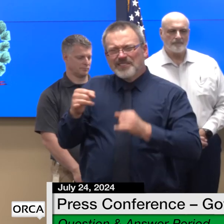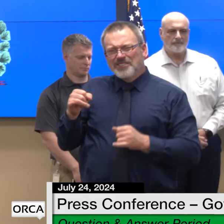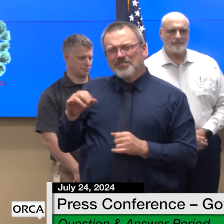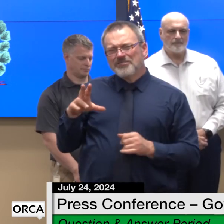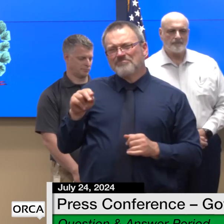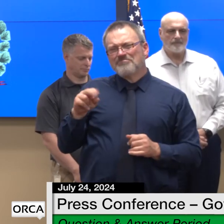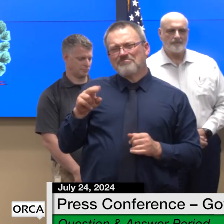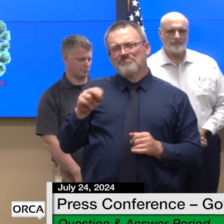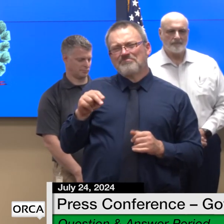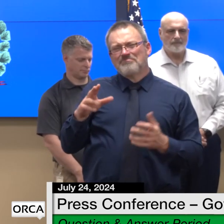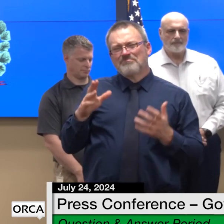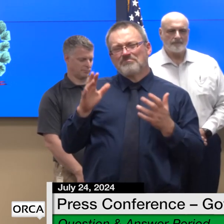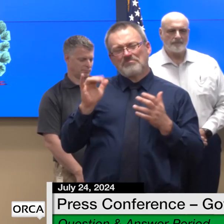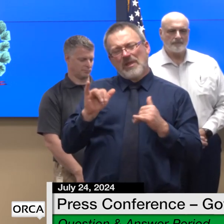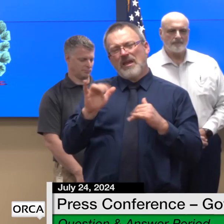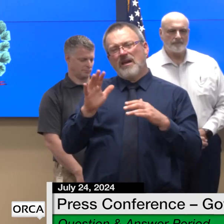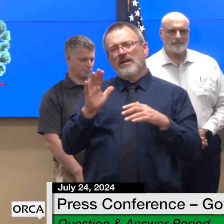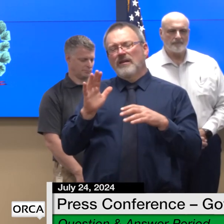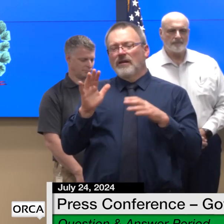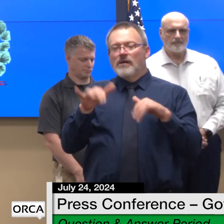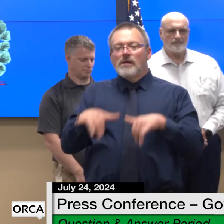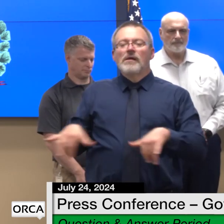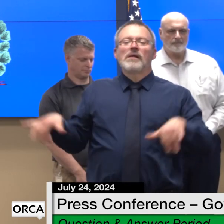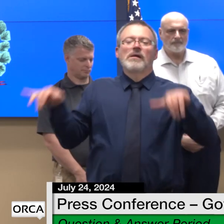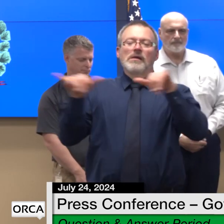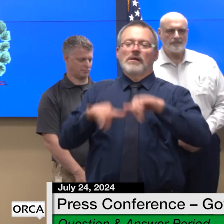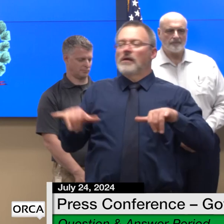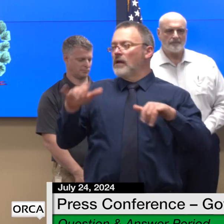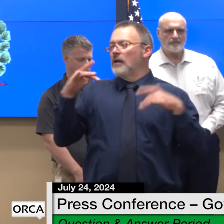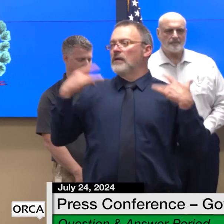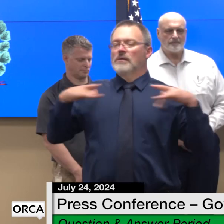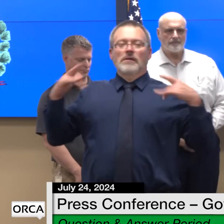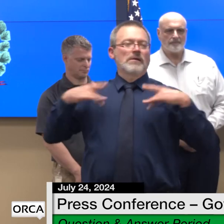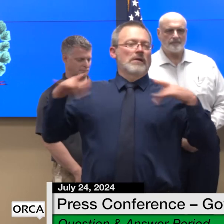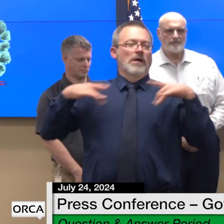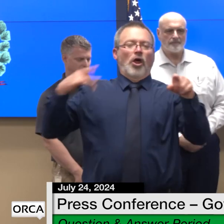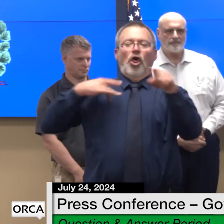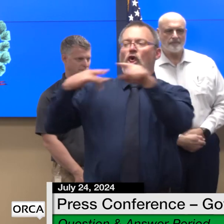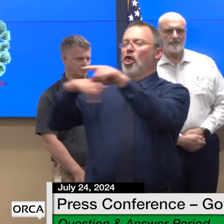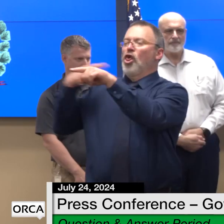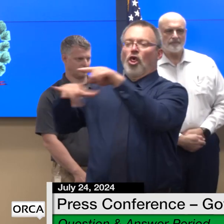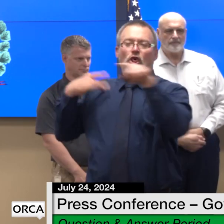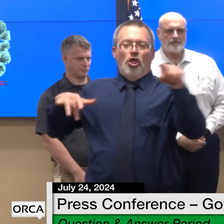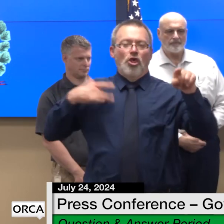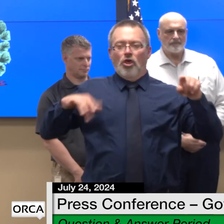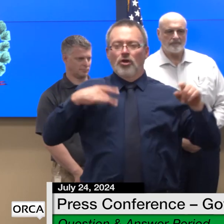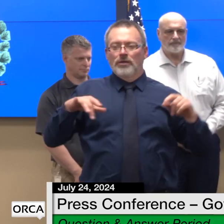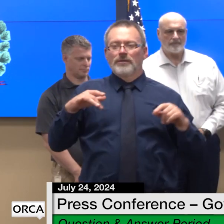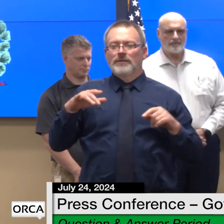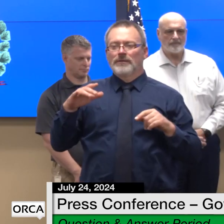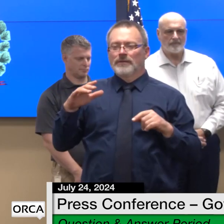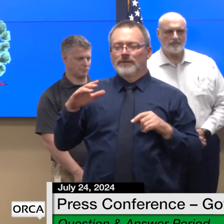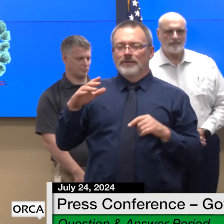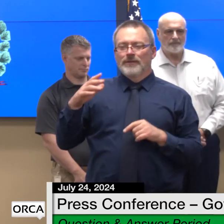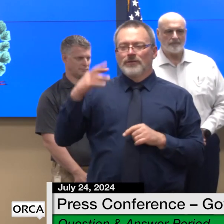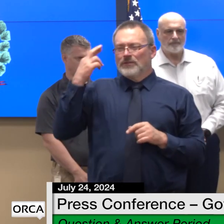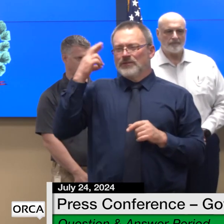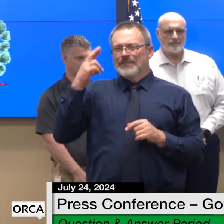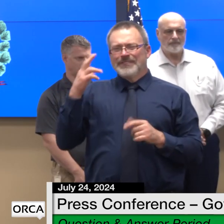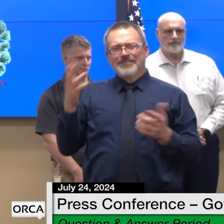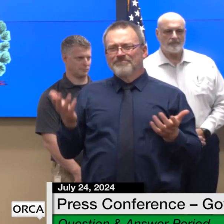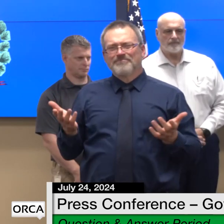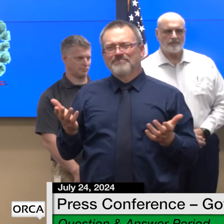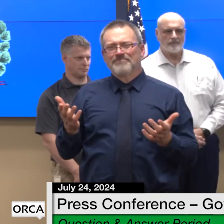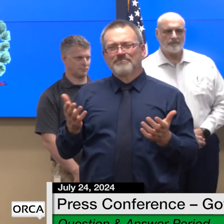theme of the last decade. It's always somebody else's fault. There's always a reason why I stepped out of bounds, and the lack of people being able